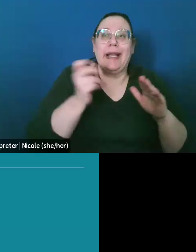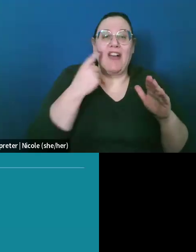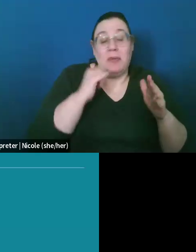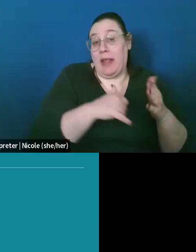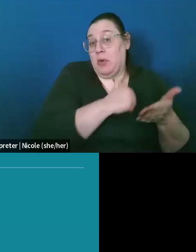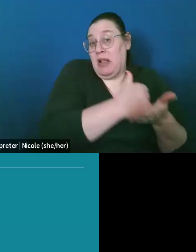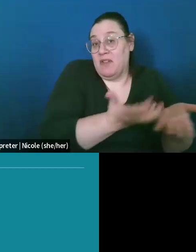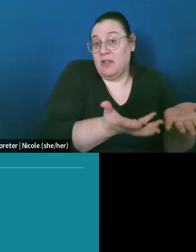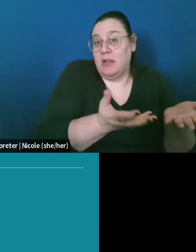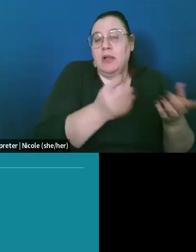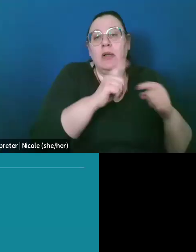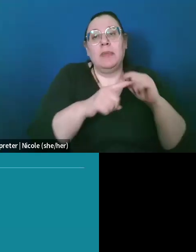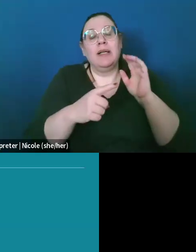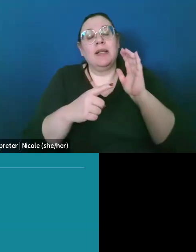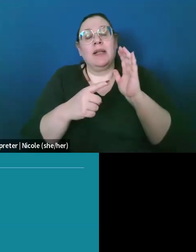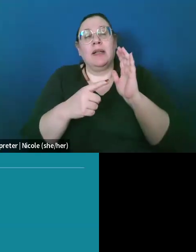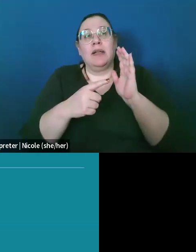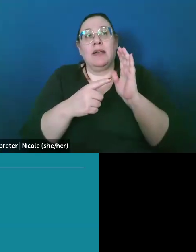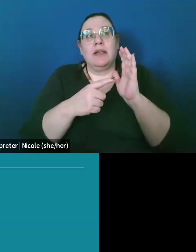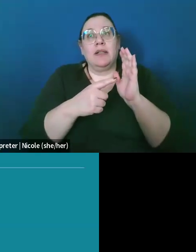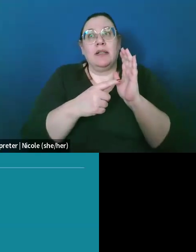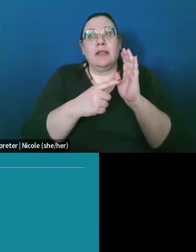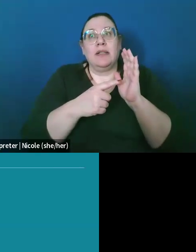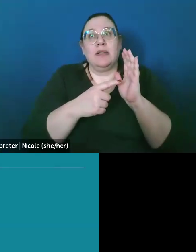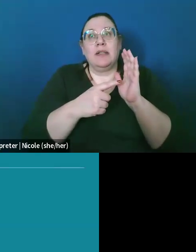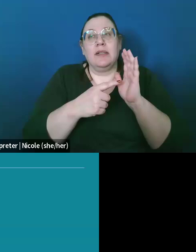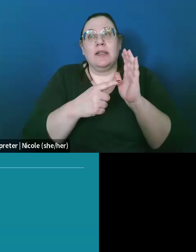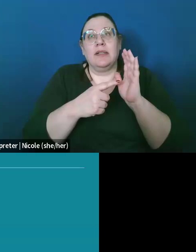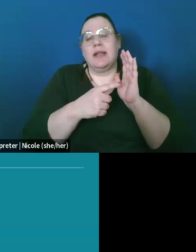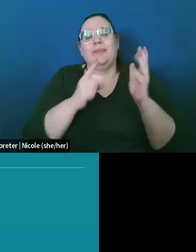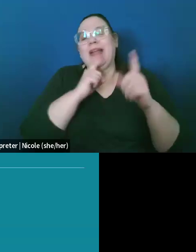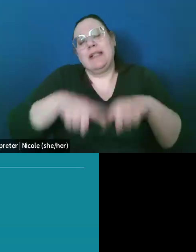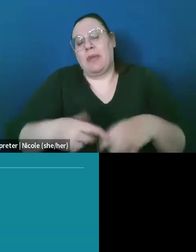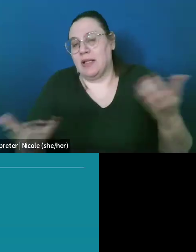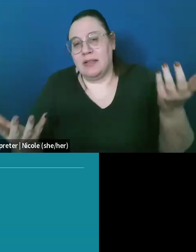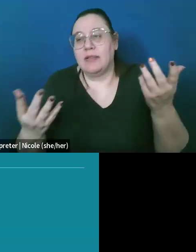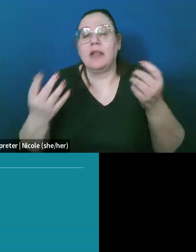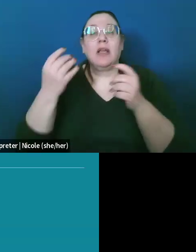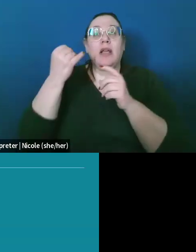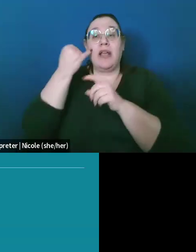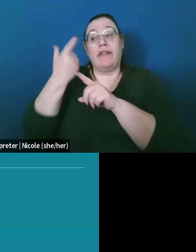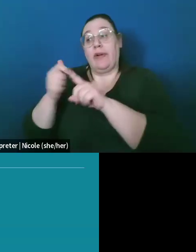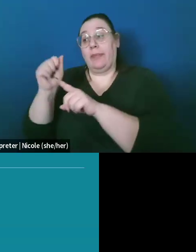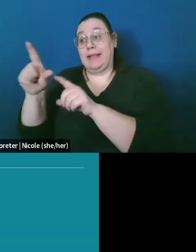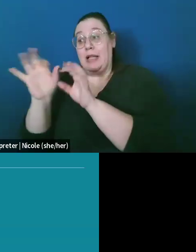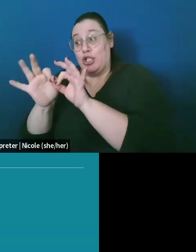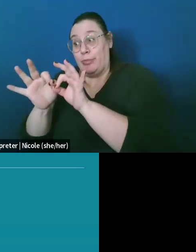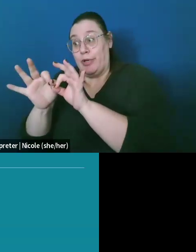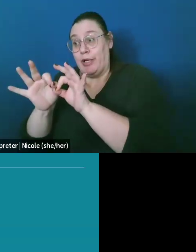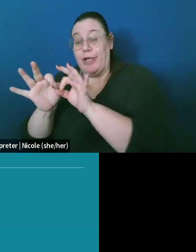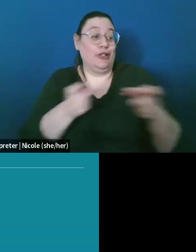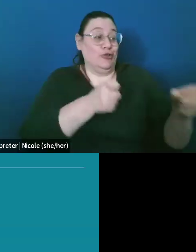then sometimes that would be, it really depends. If you're going from ASL interpreting to running a